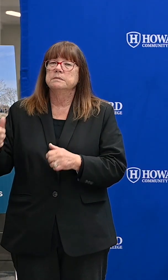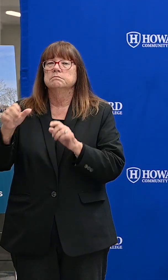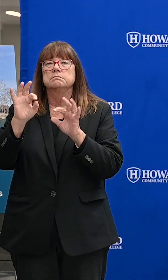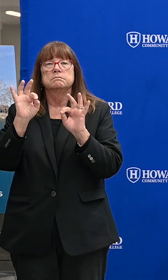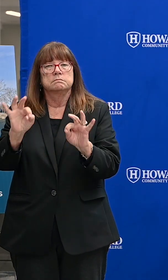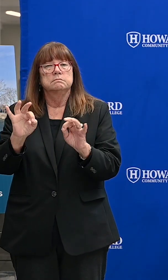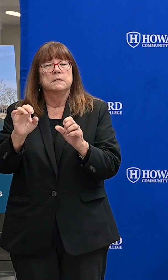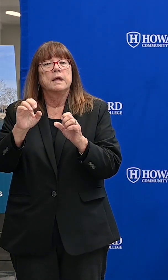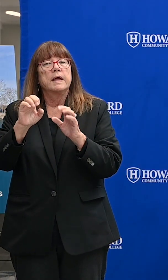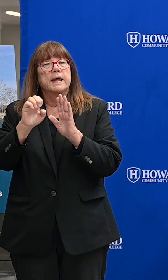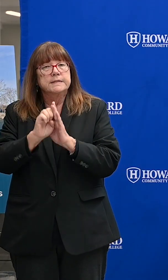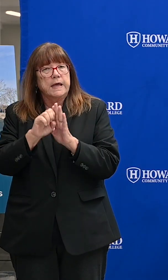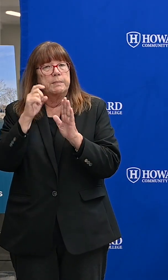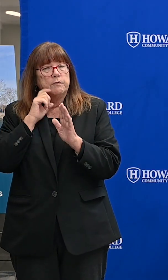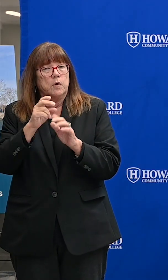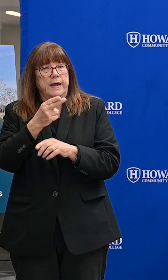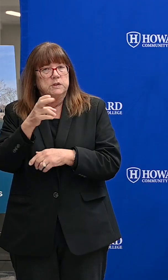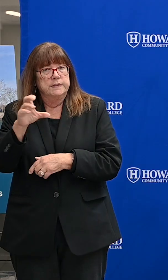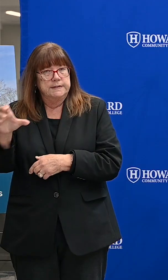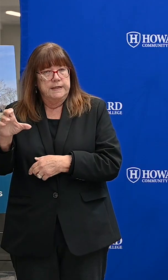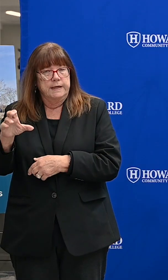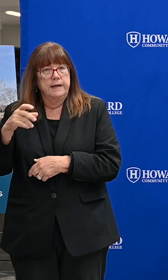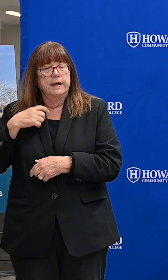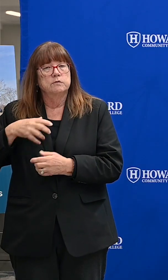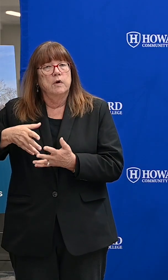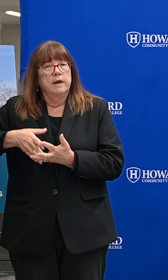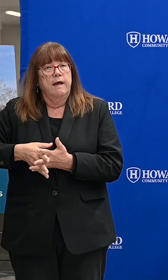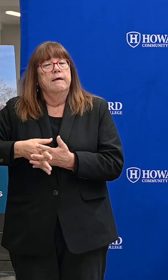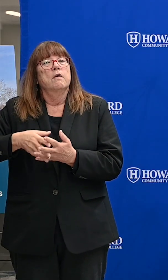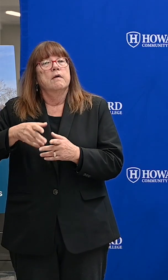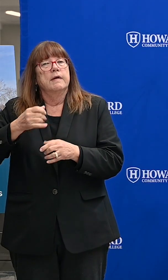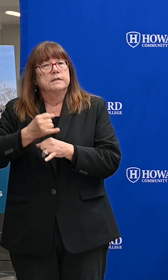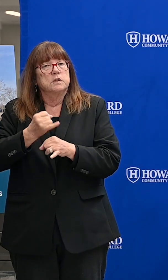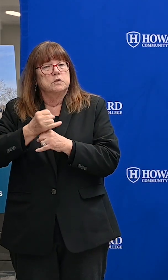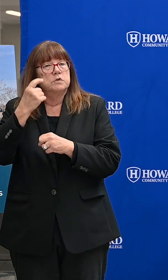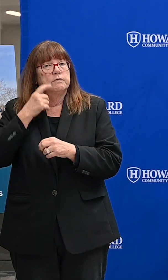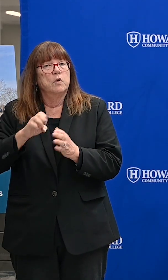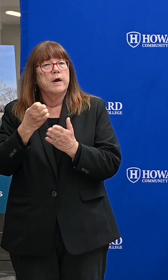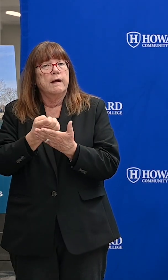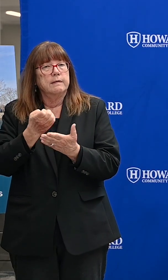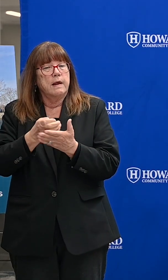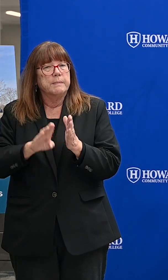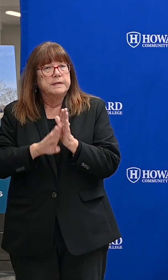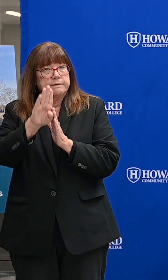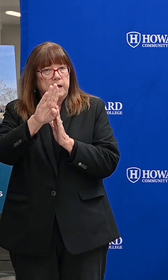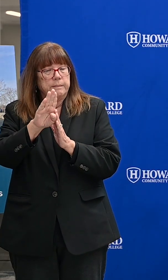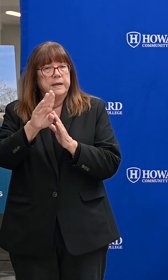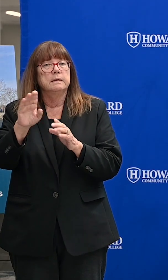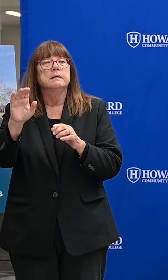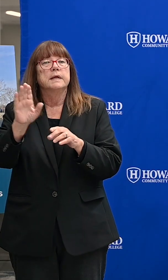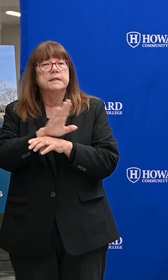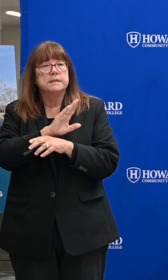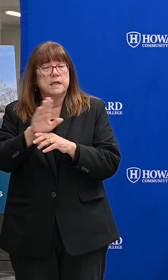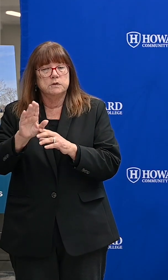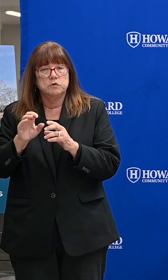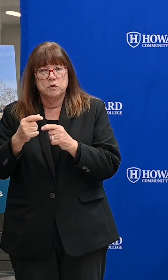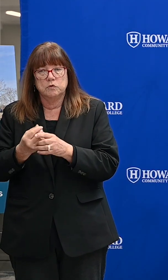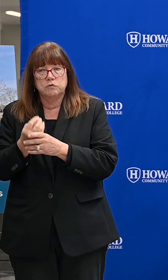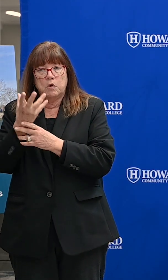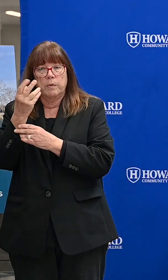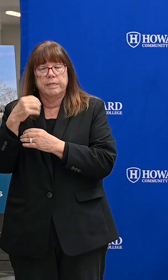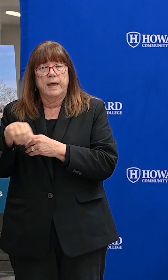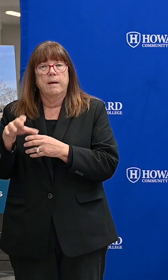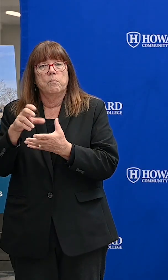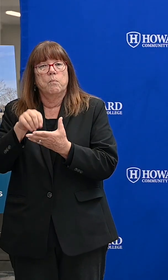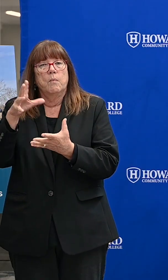for HCC and as an anchor institution for economic development, industrial growth, and wealth building for individuals